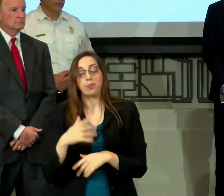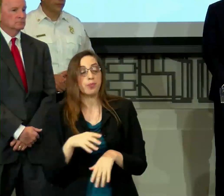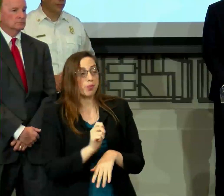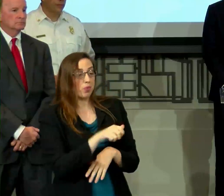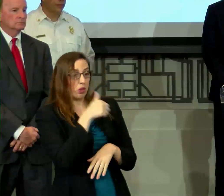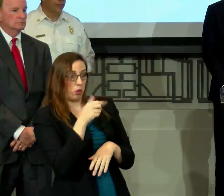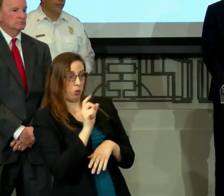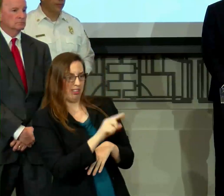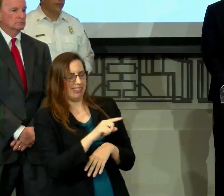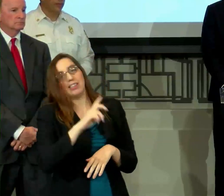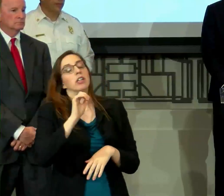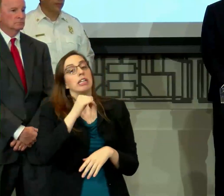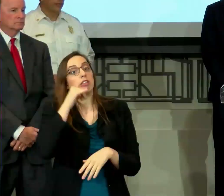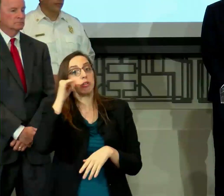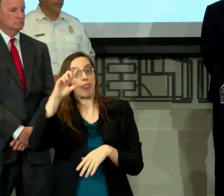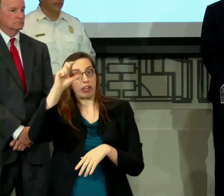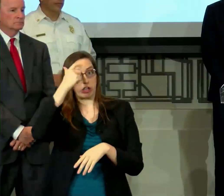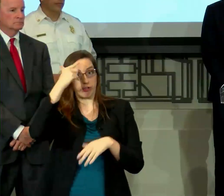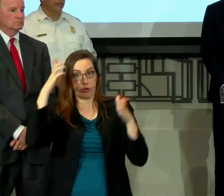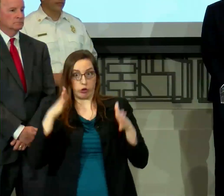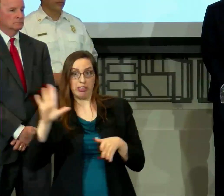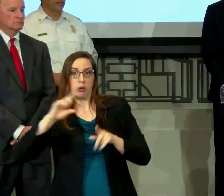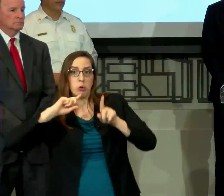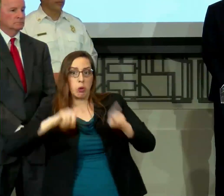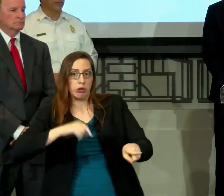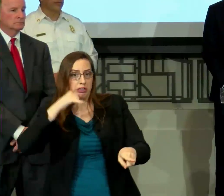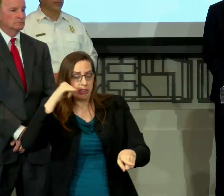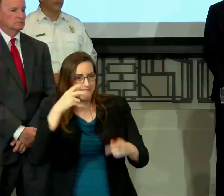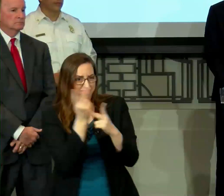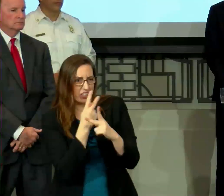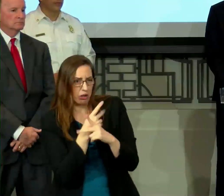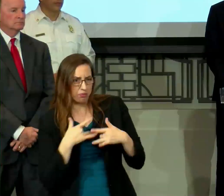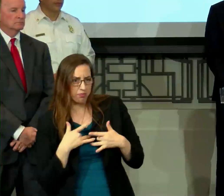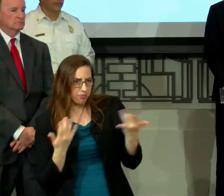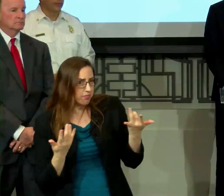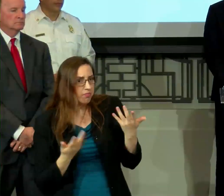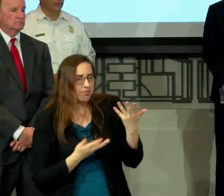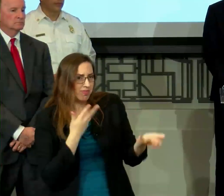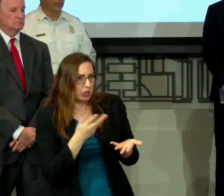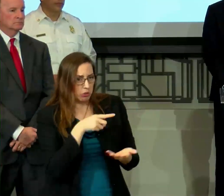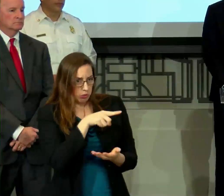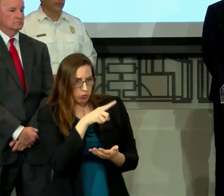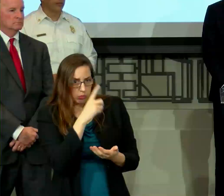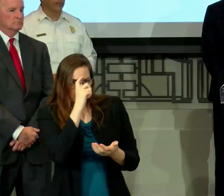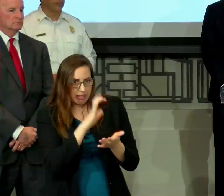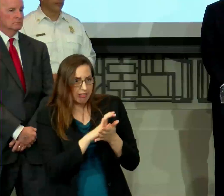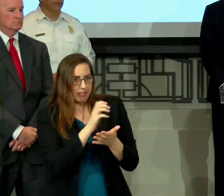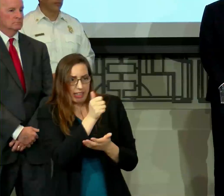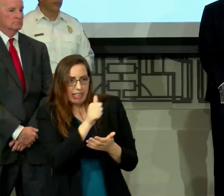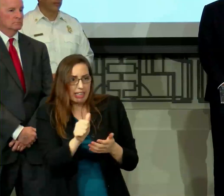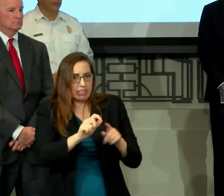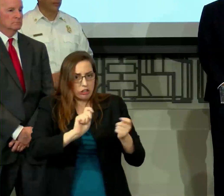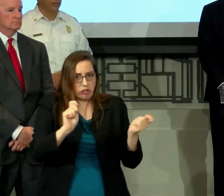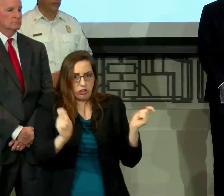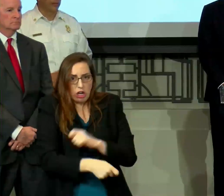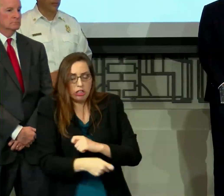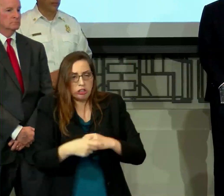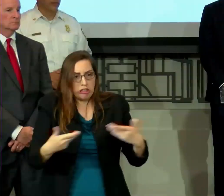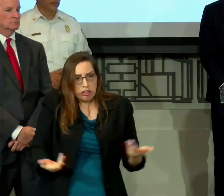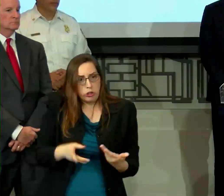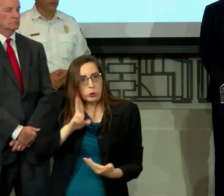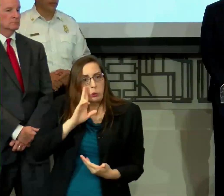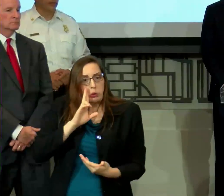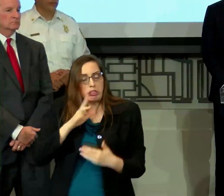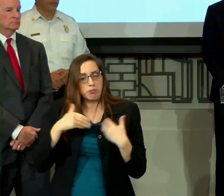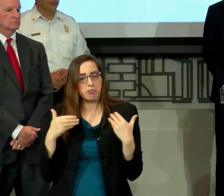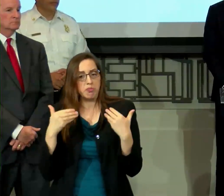from yesterday, have you guys had a chance to digest it? Do you believe any sort of, are there going to be obvious differences for Houstonians to